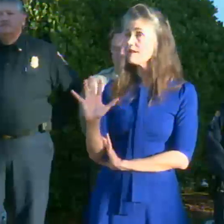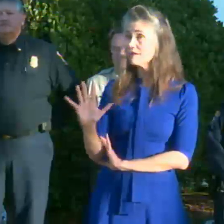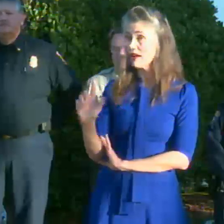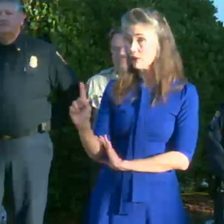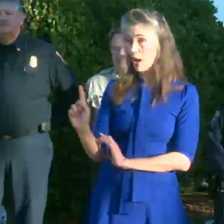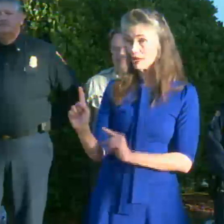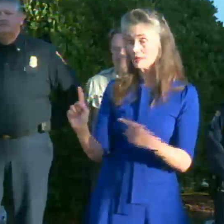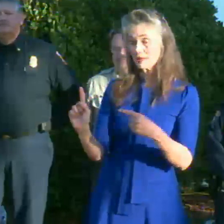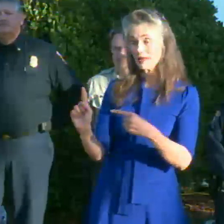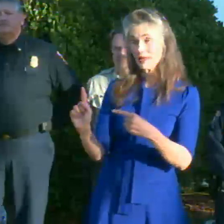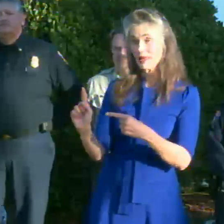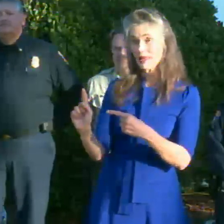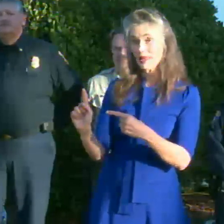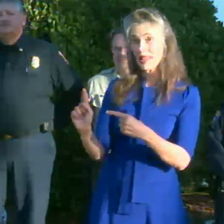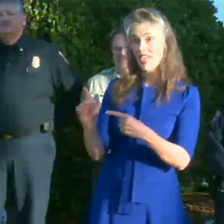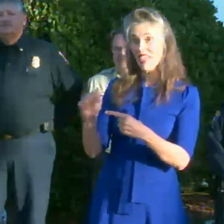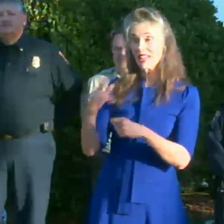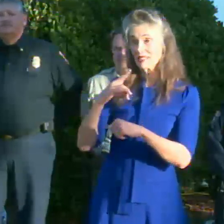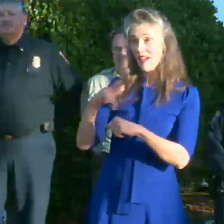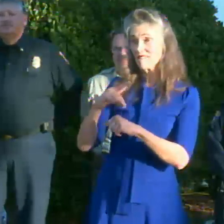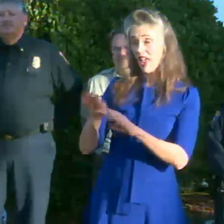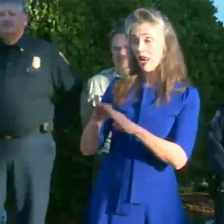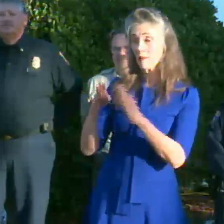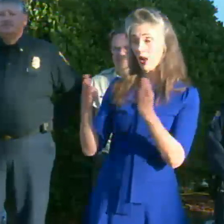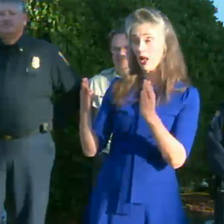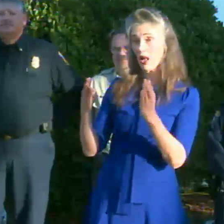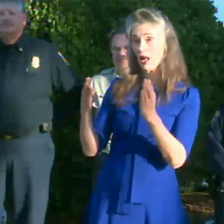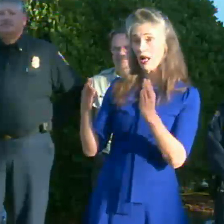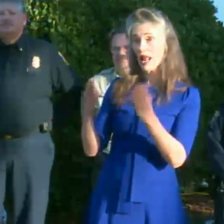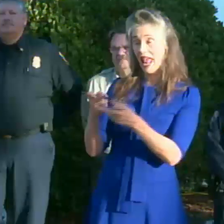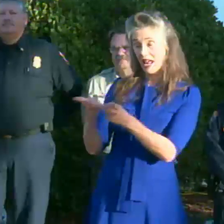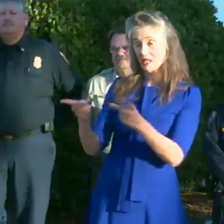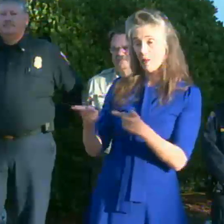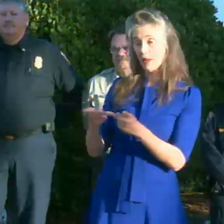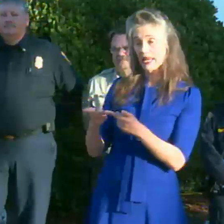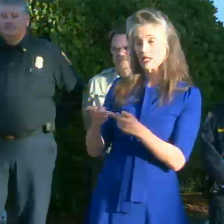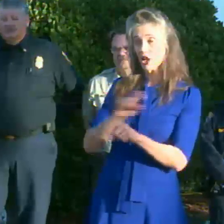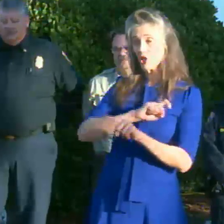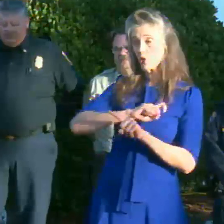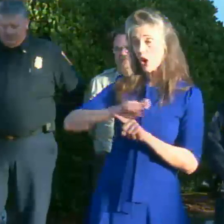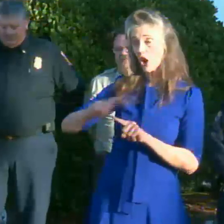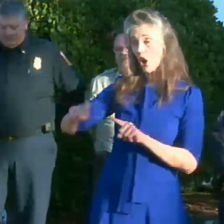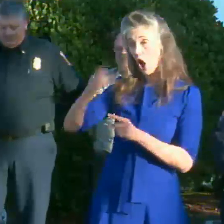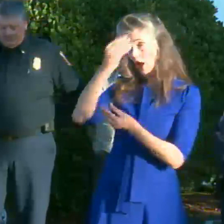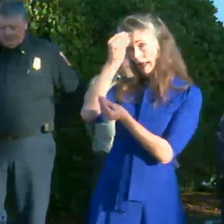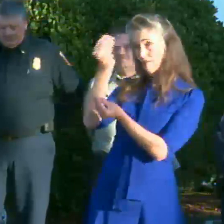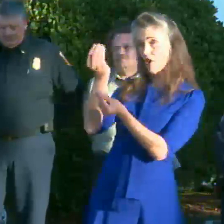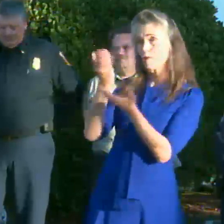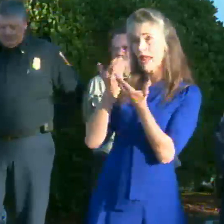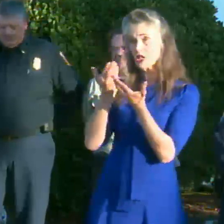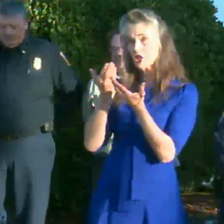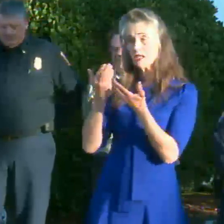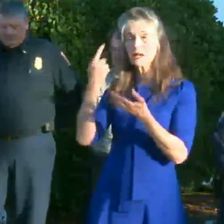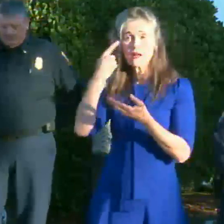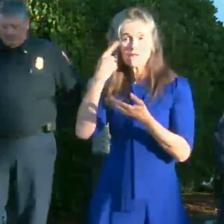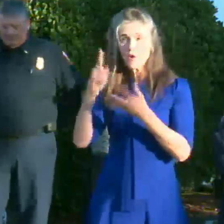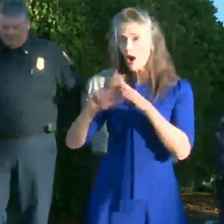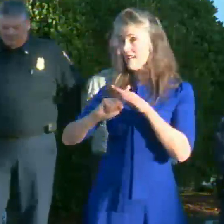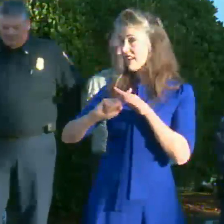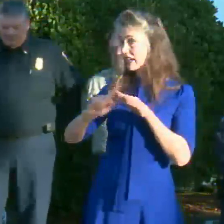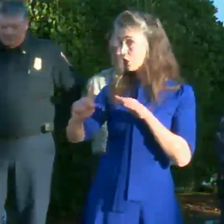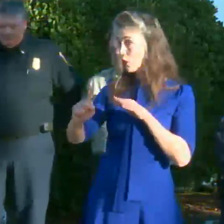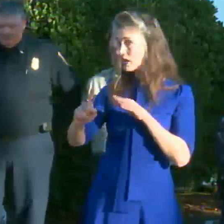833-688-5551 will remain available as a resource to call for information, evacuation and